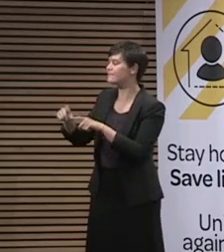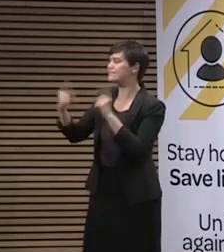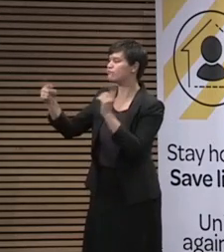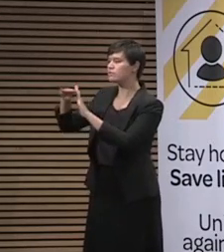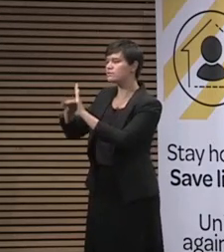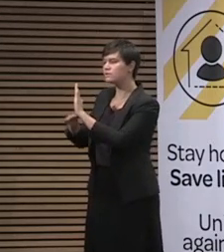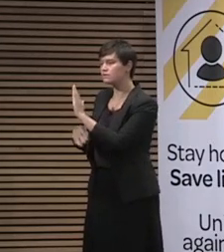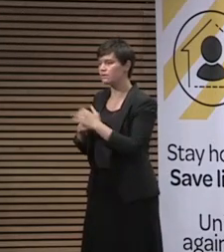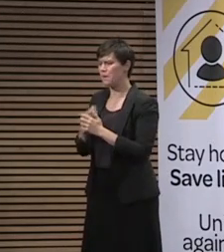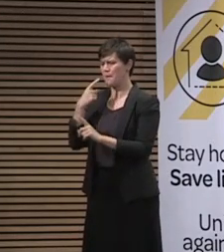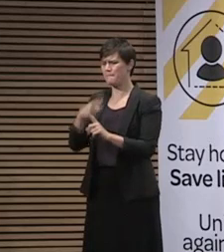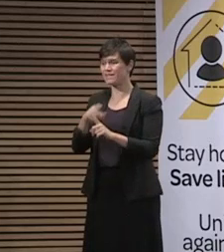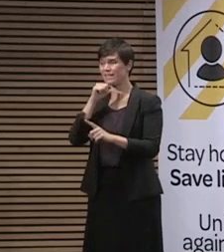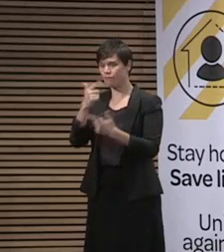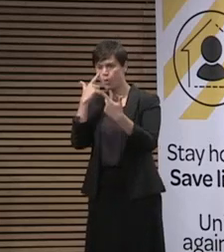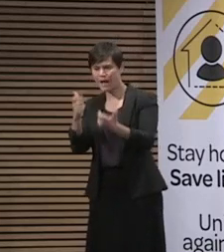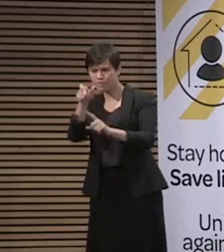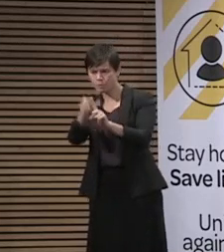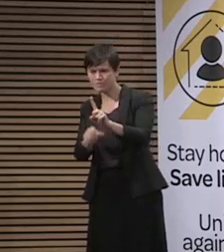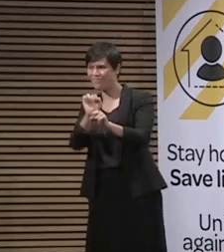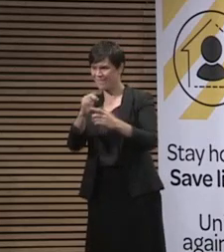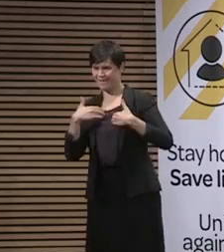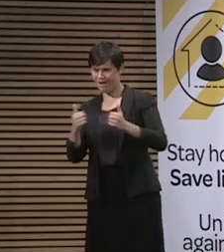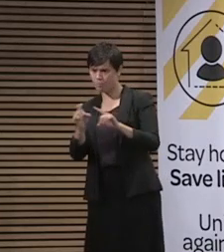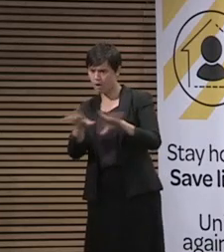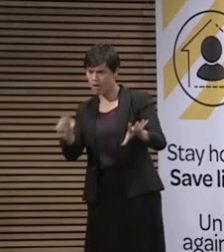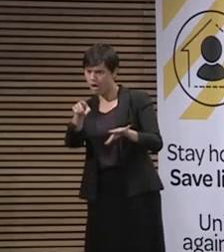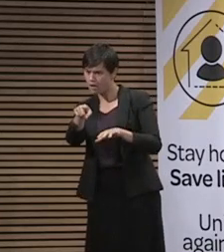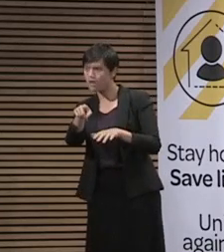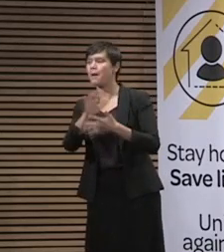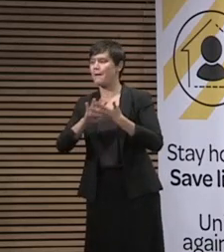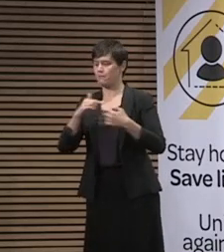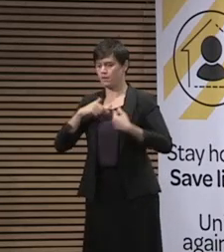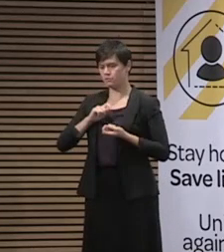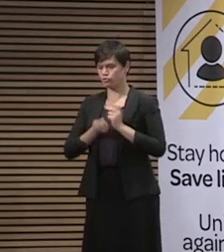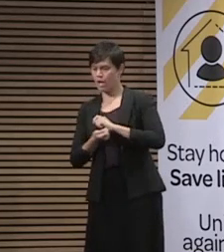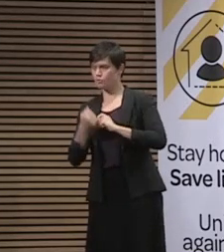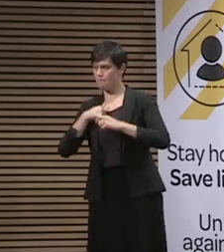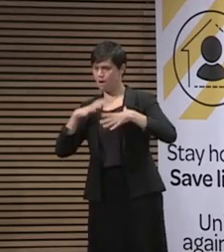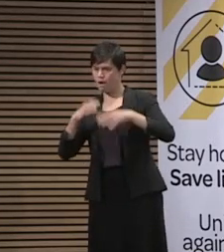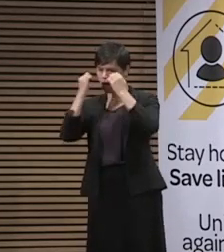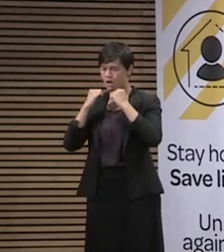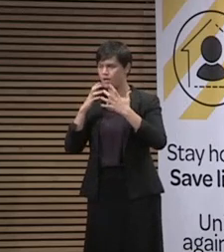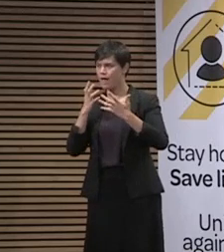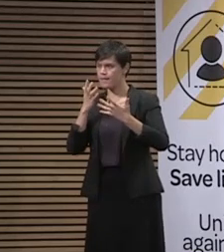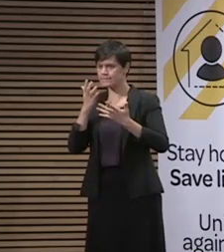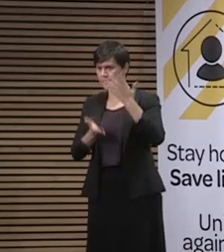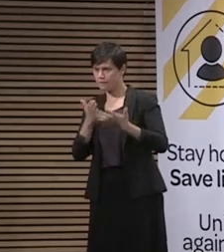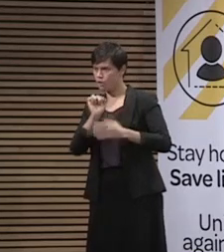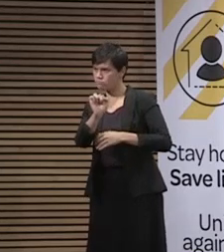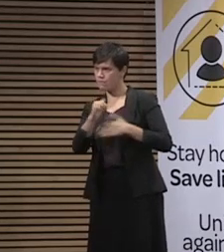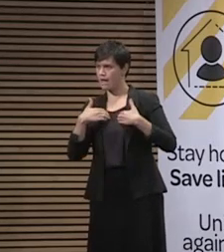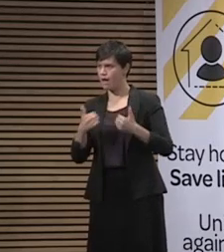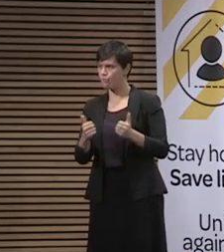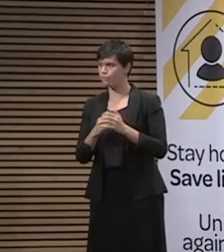the status of the person is that they are caring for. One of the areas I know there's a lot of interest in is because is the use of masks,